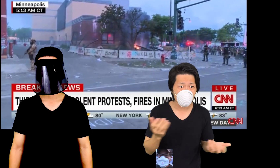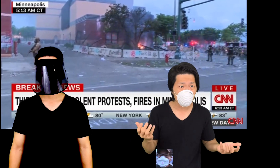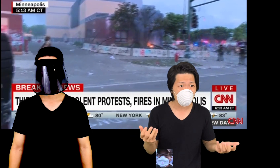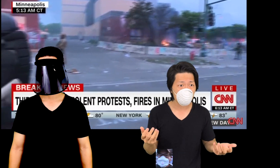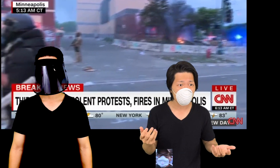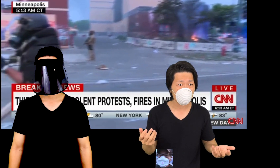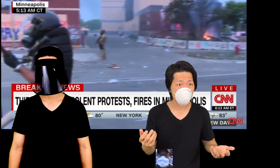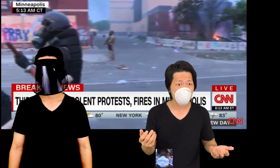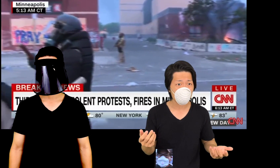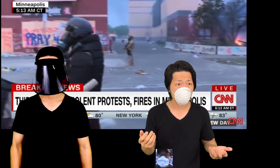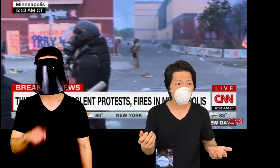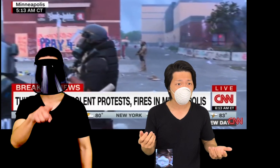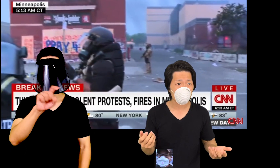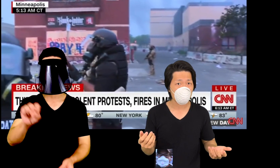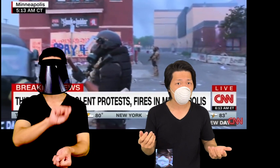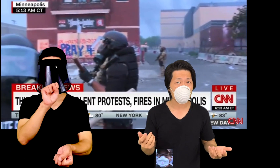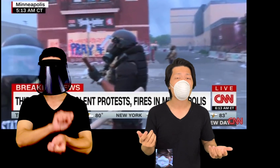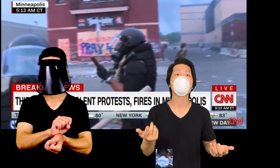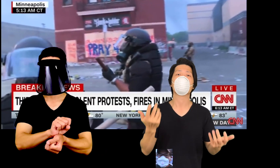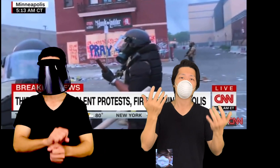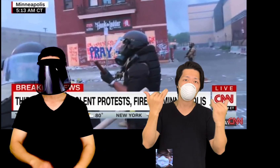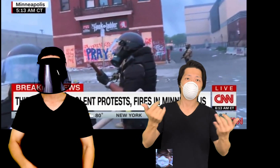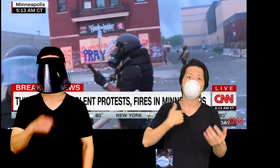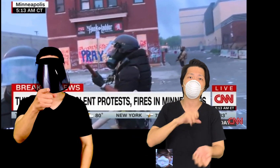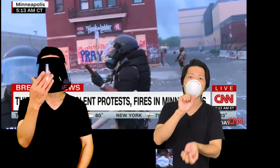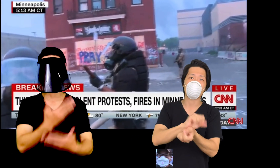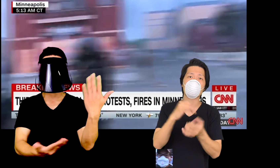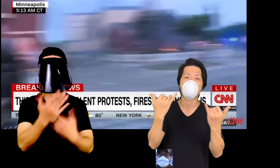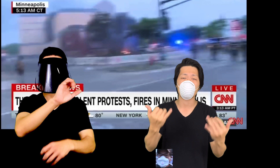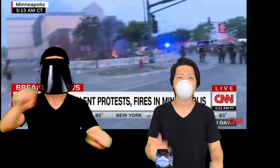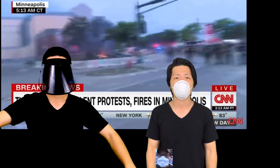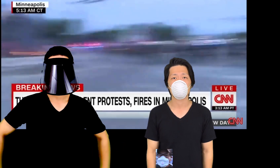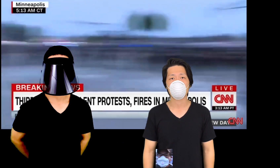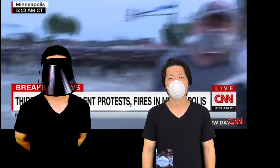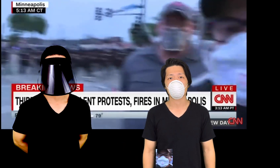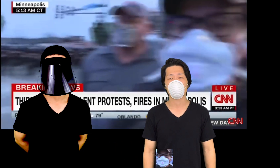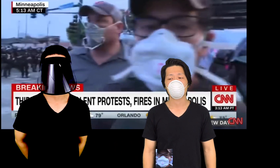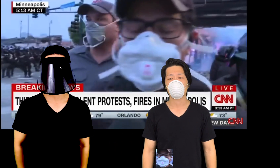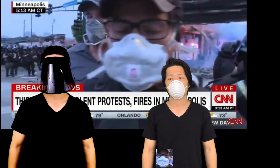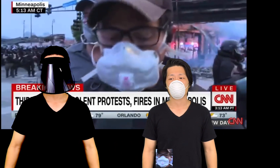Are you under arrest? Okay. Behind your back. I'm being arrested now.